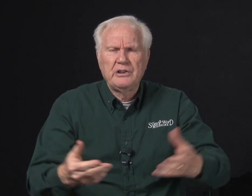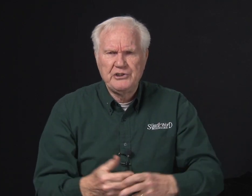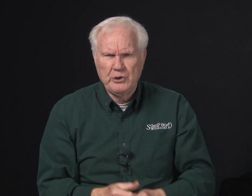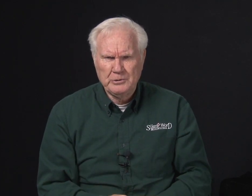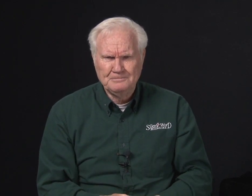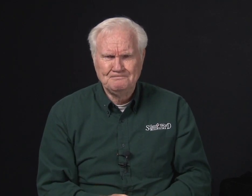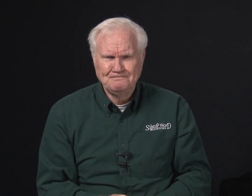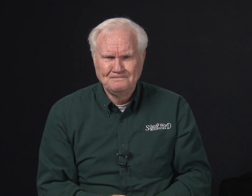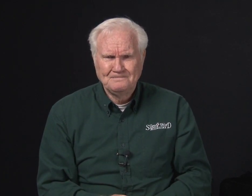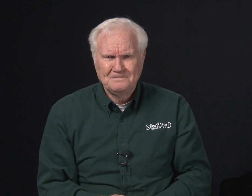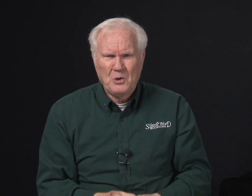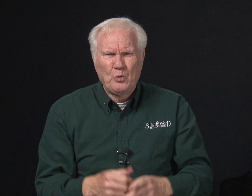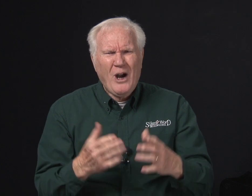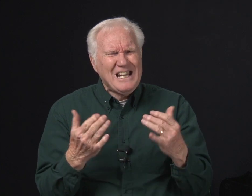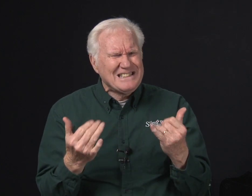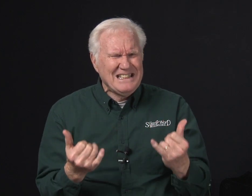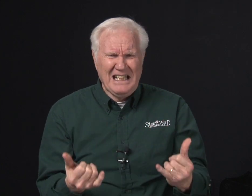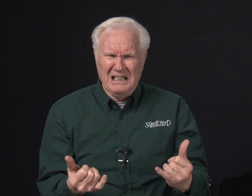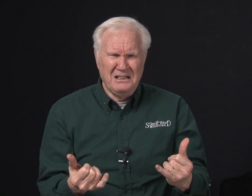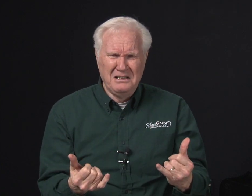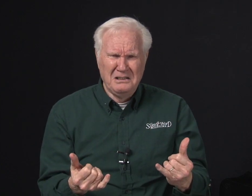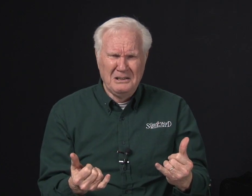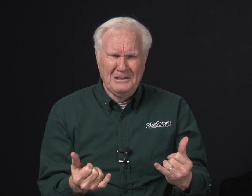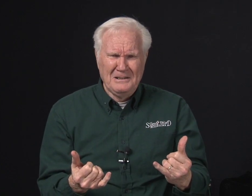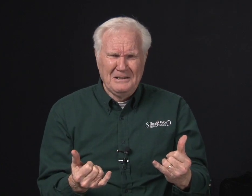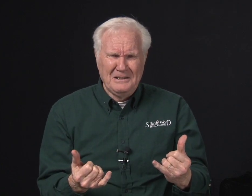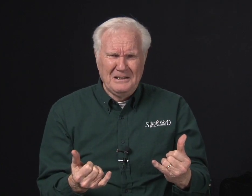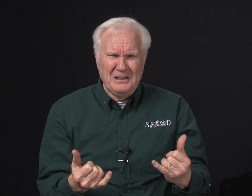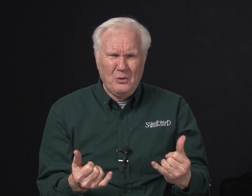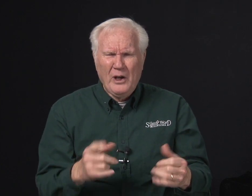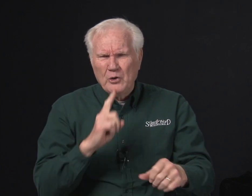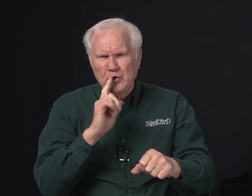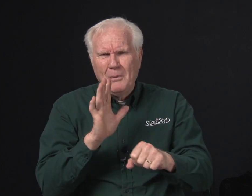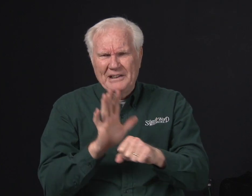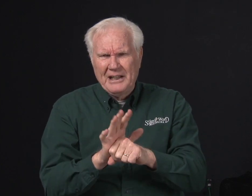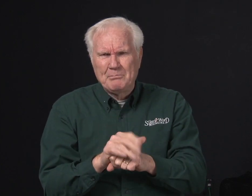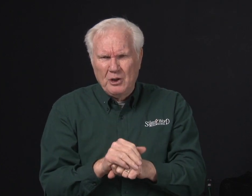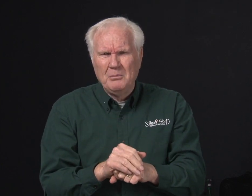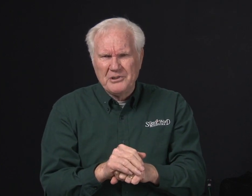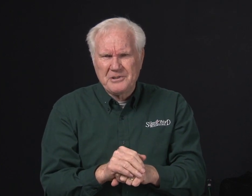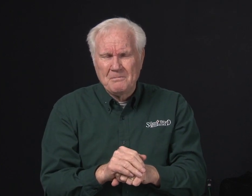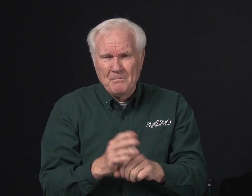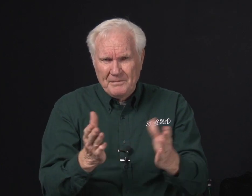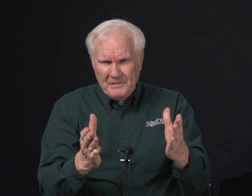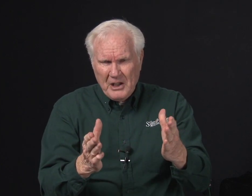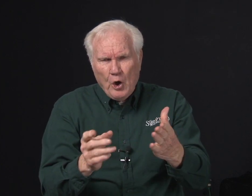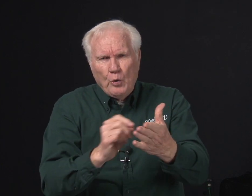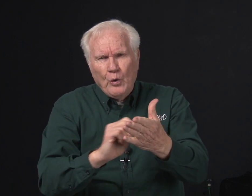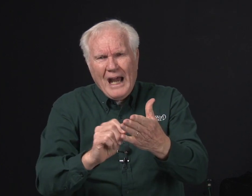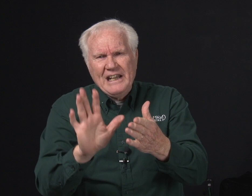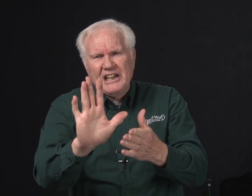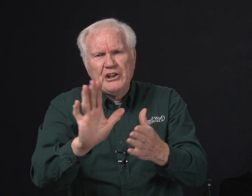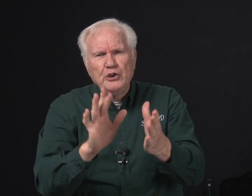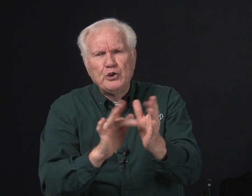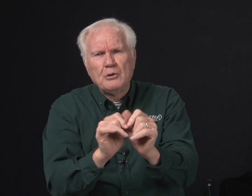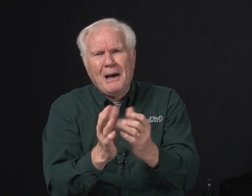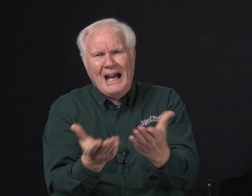you right now. Why don't you make that promise? Write in your